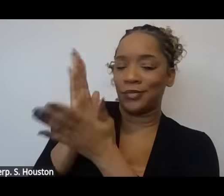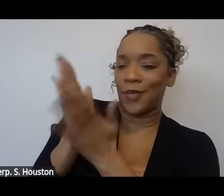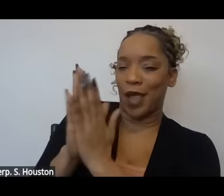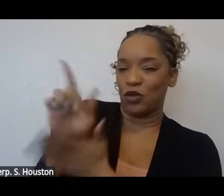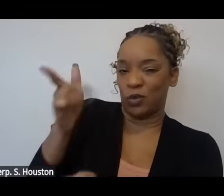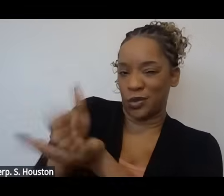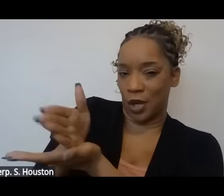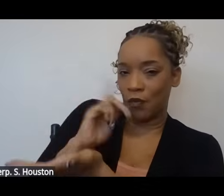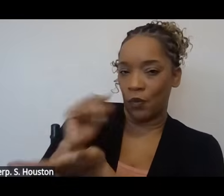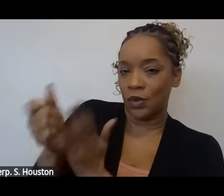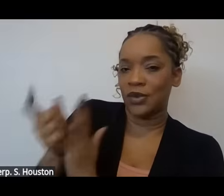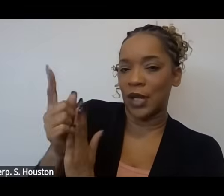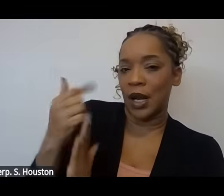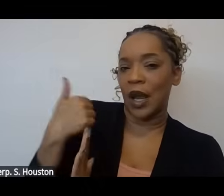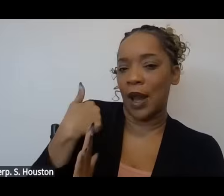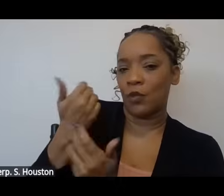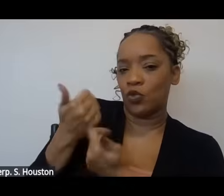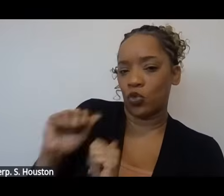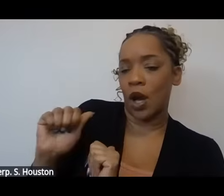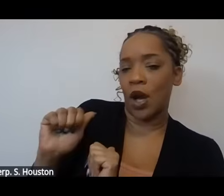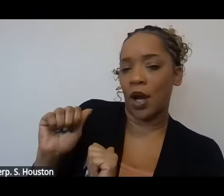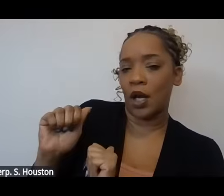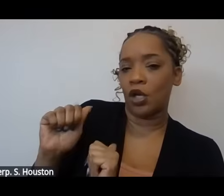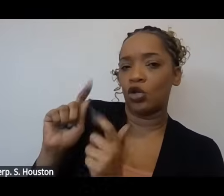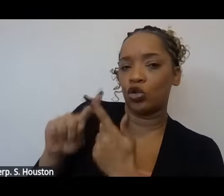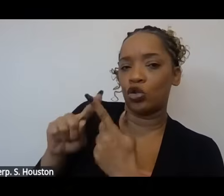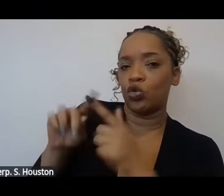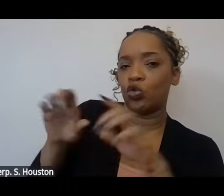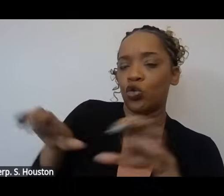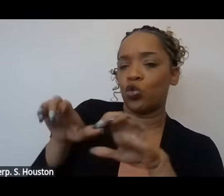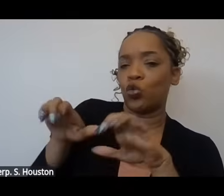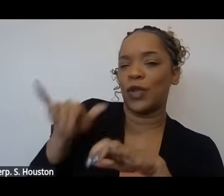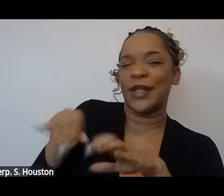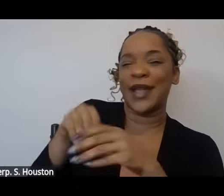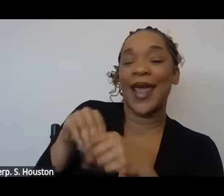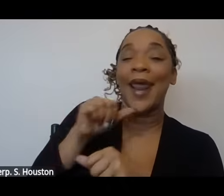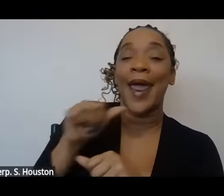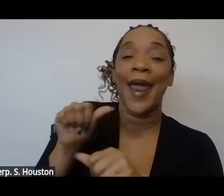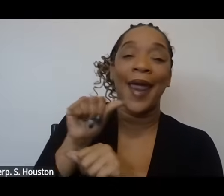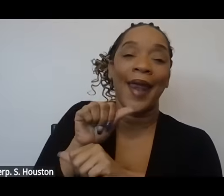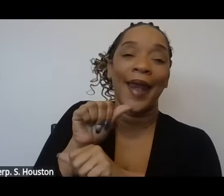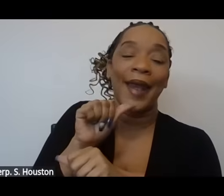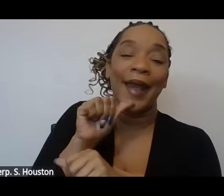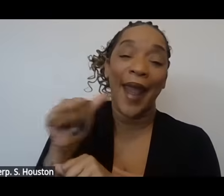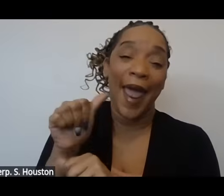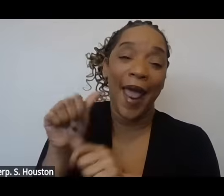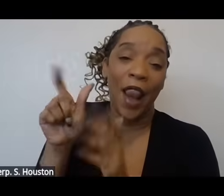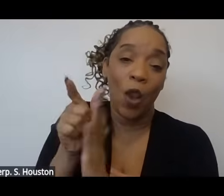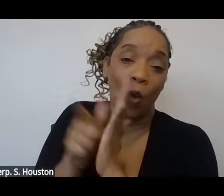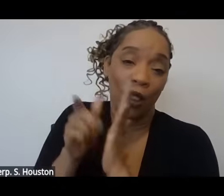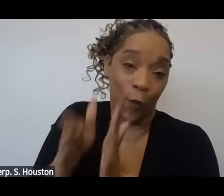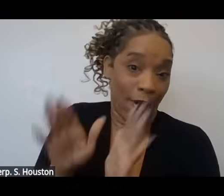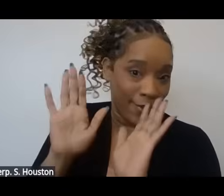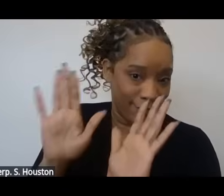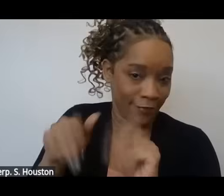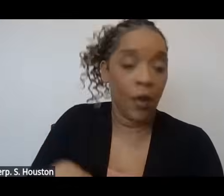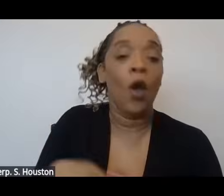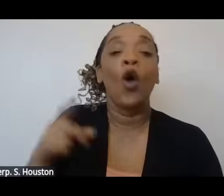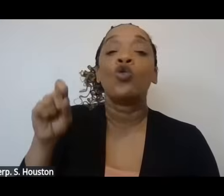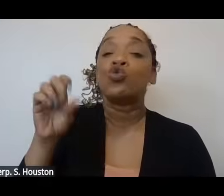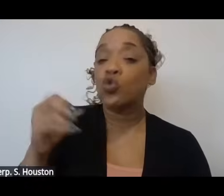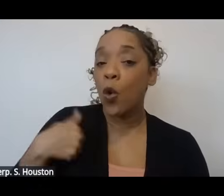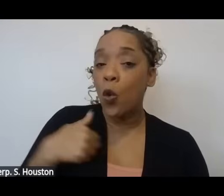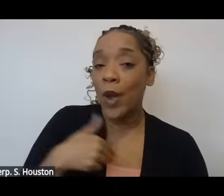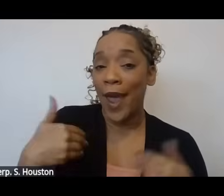do it in my, Sorry. I'm Right. trying to do it in my non-lawyerly way here. So we have a responsibility to canvass based